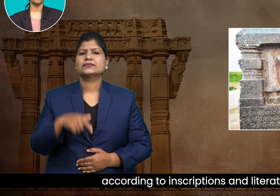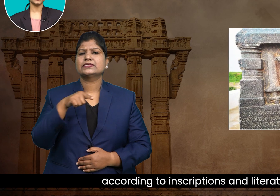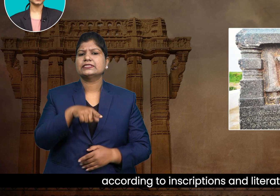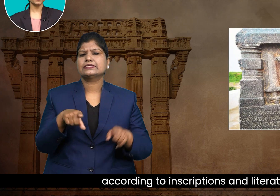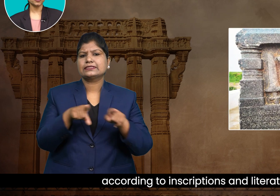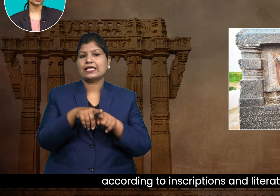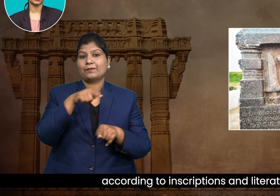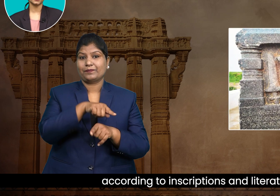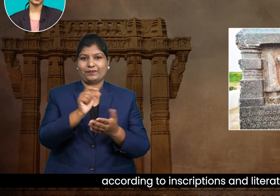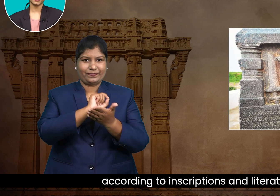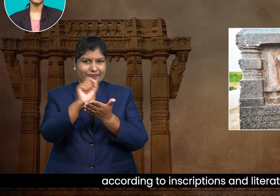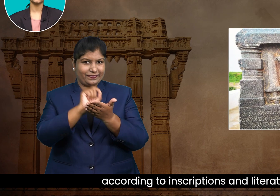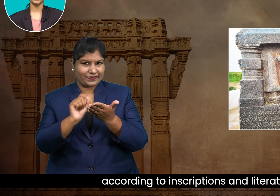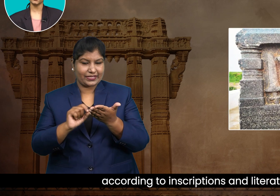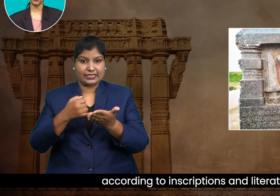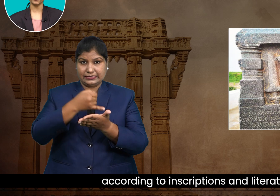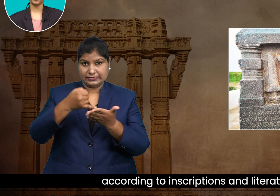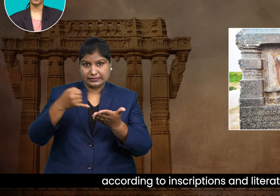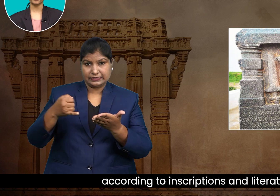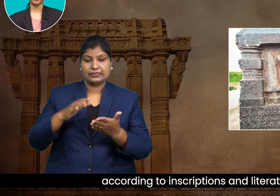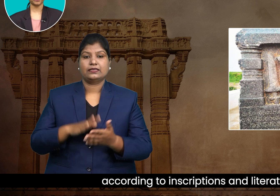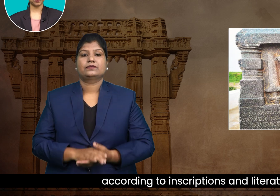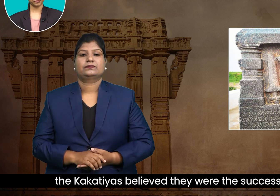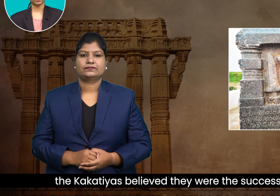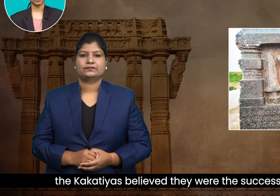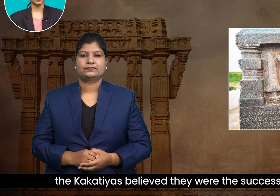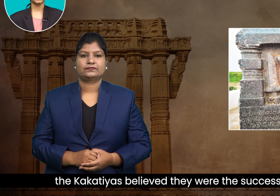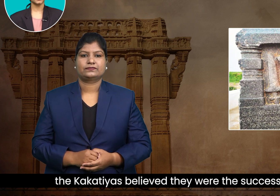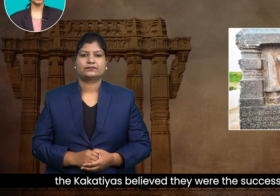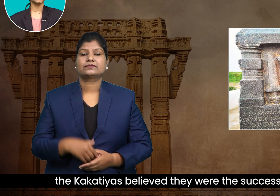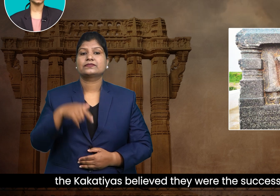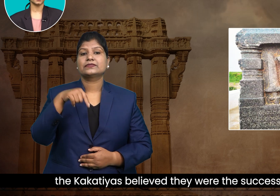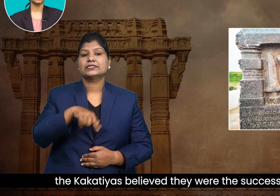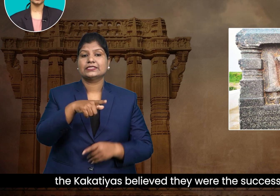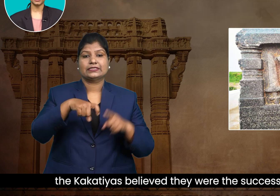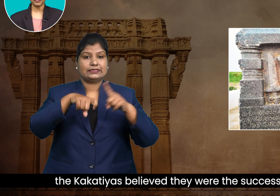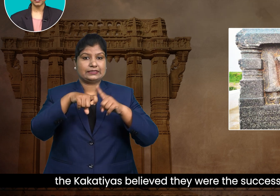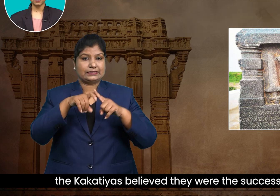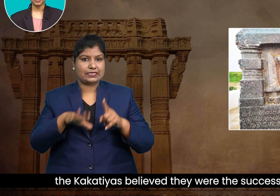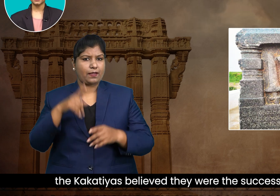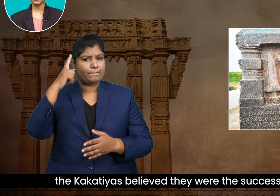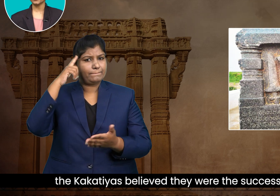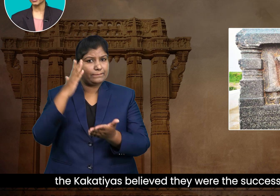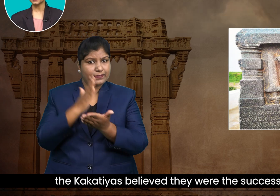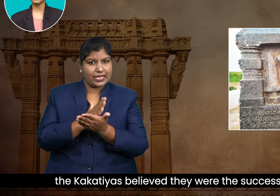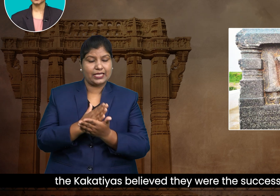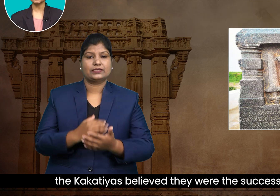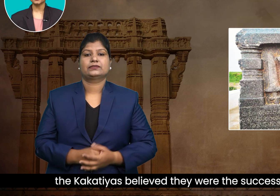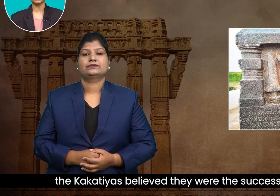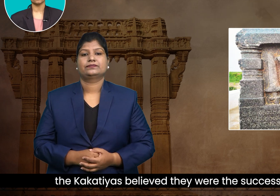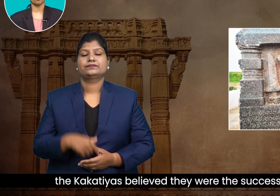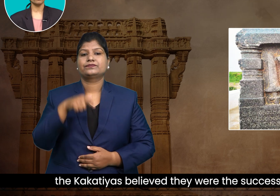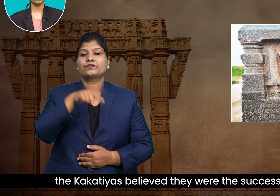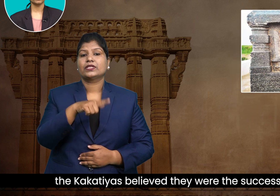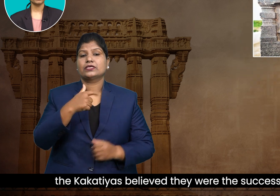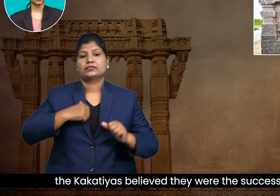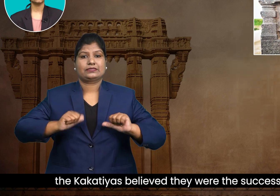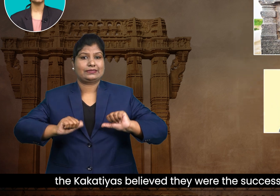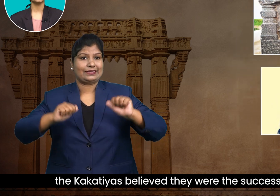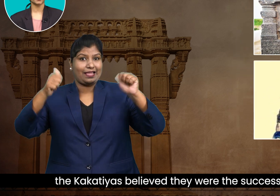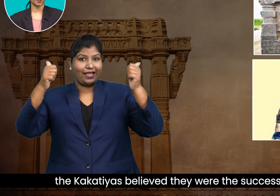According to inscriptions and literature, the Kakatiyas believed they were the successor